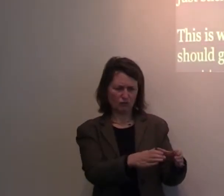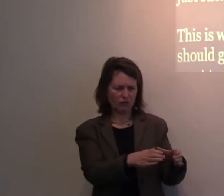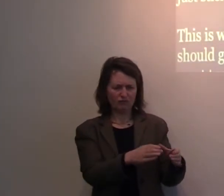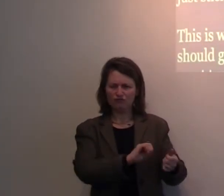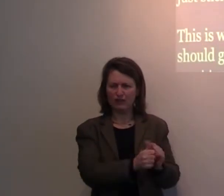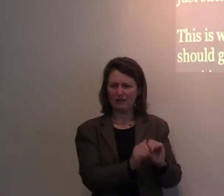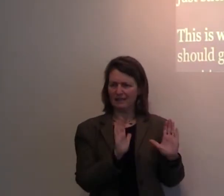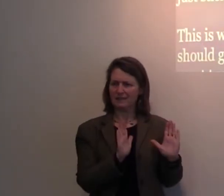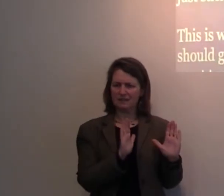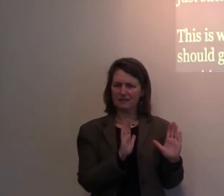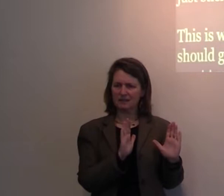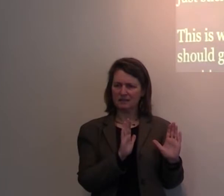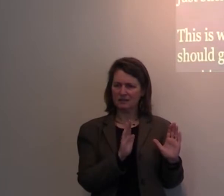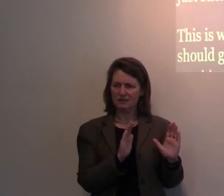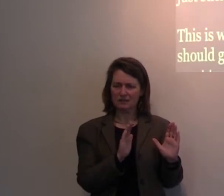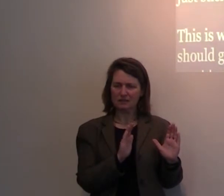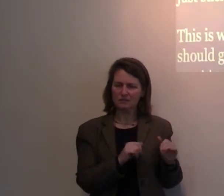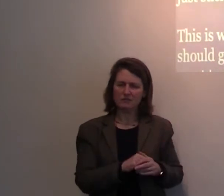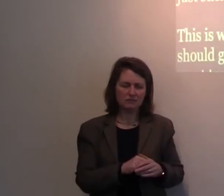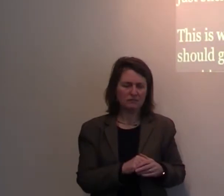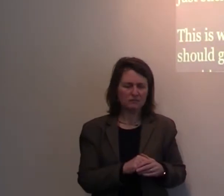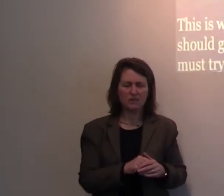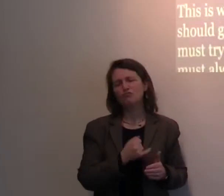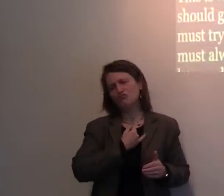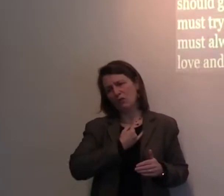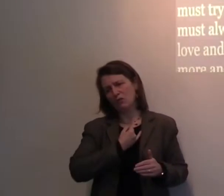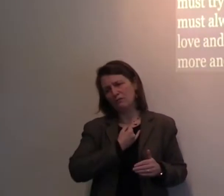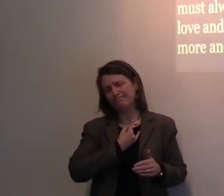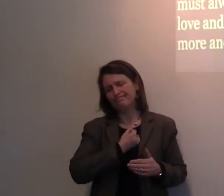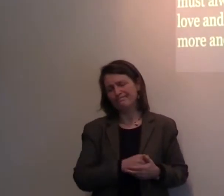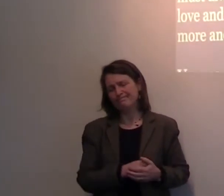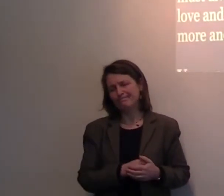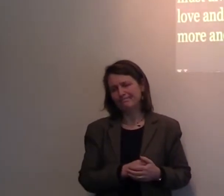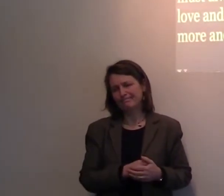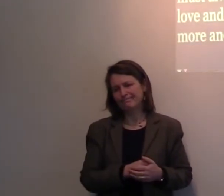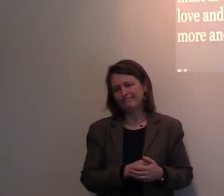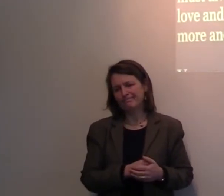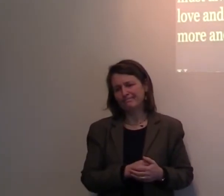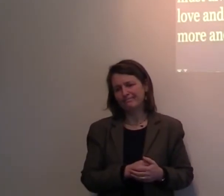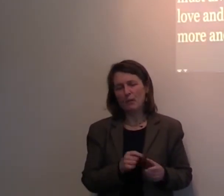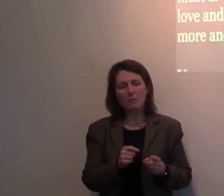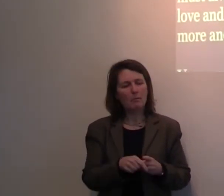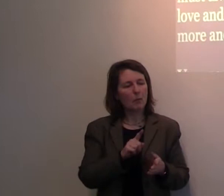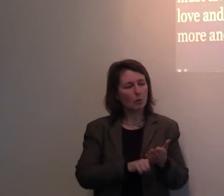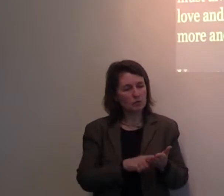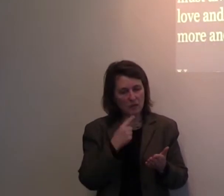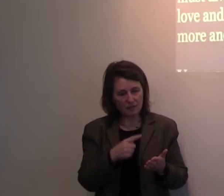This is wrong. Paul says that my love